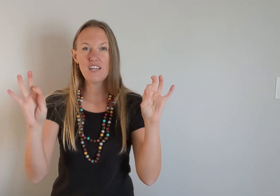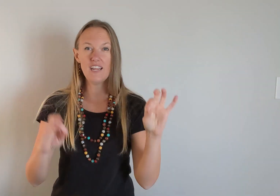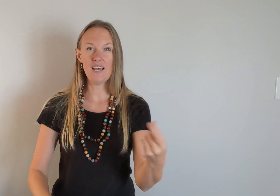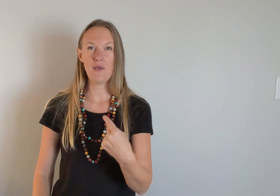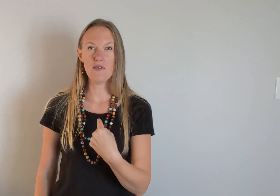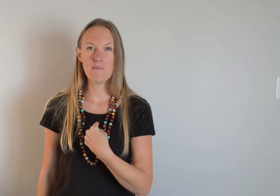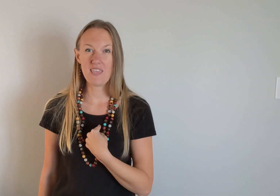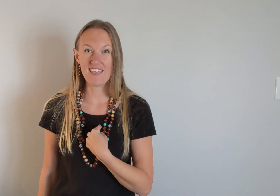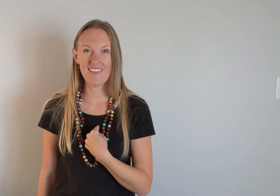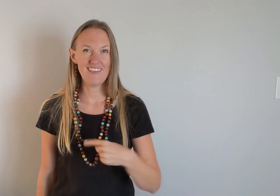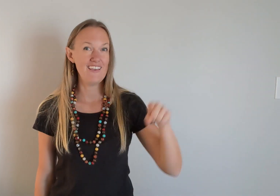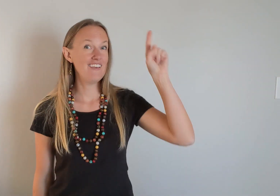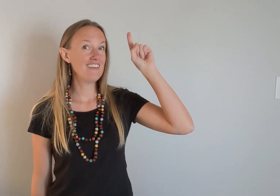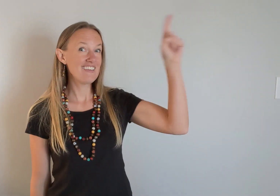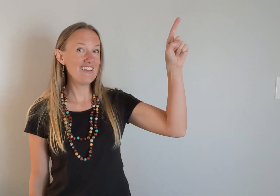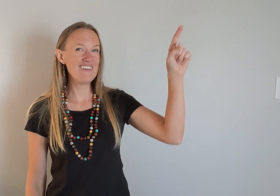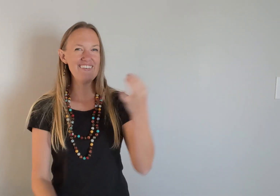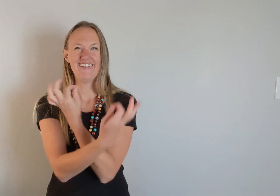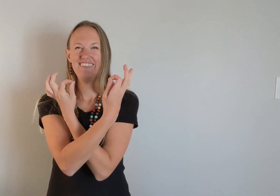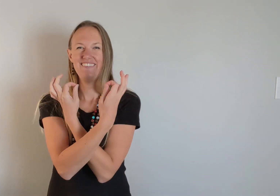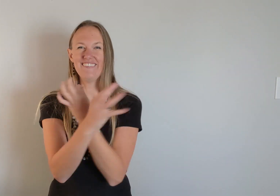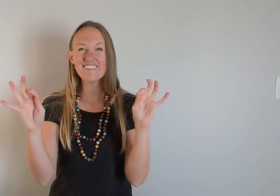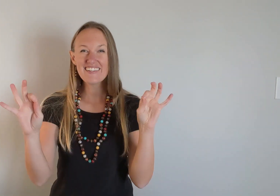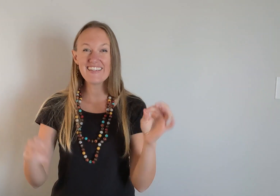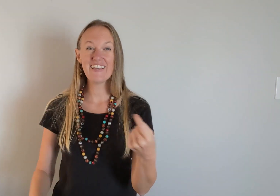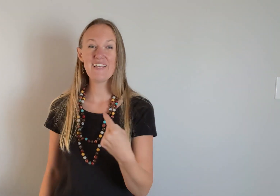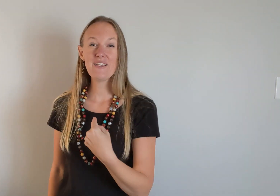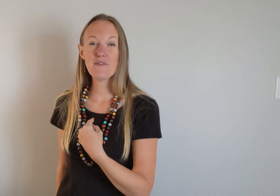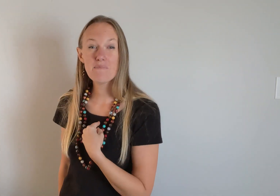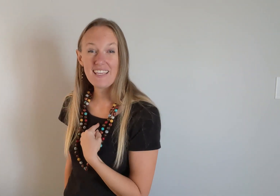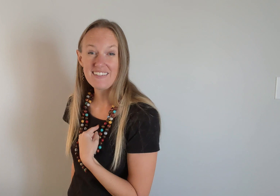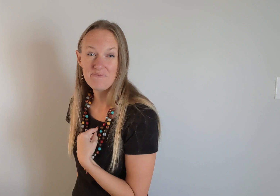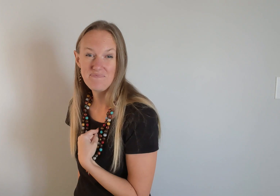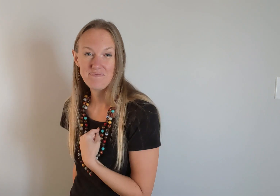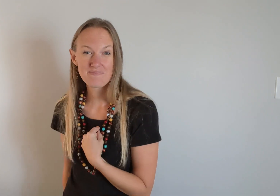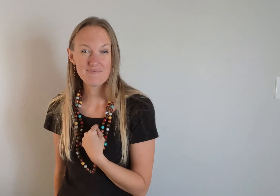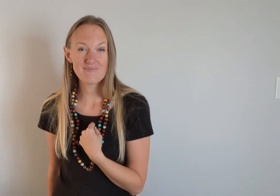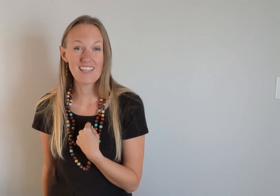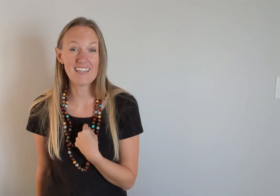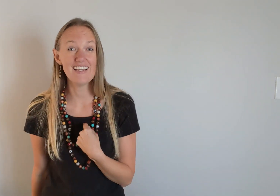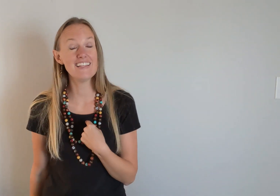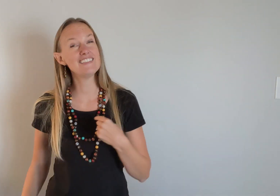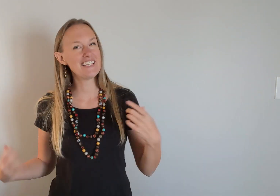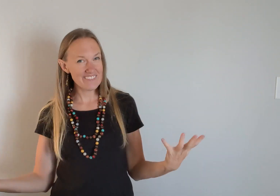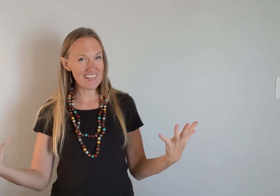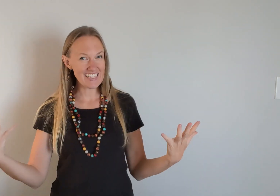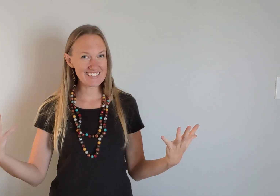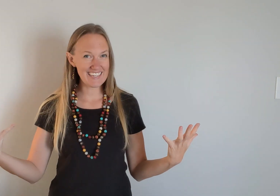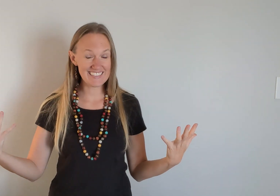free me. You free me. Okay, and then same last line as